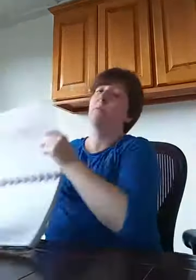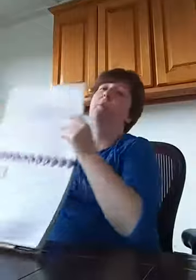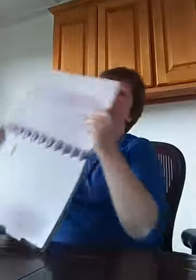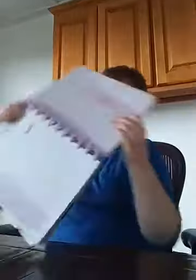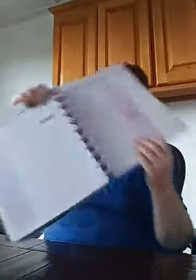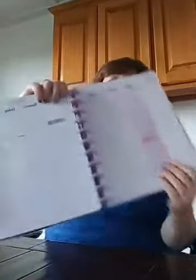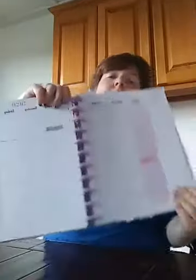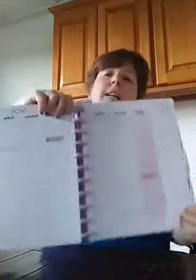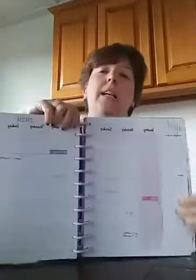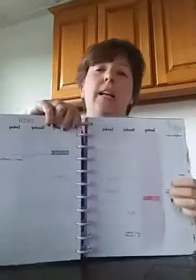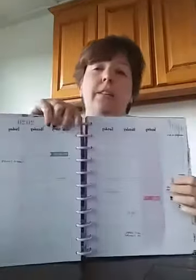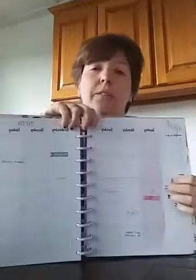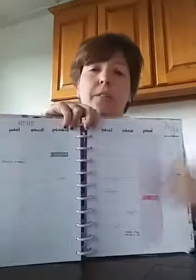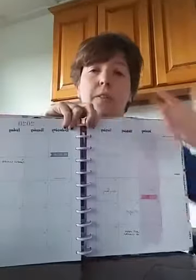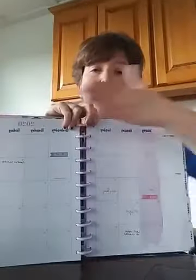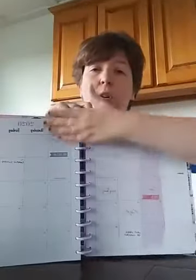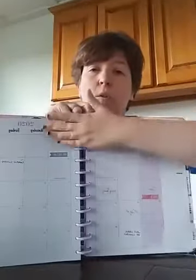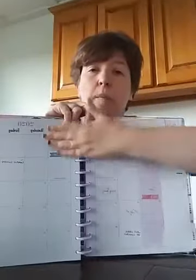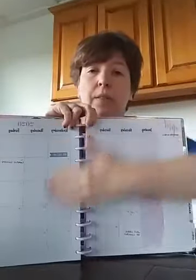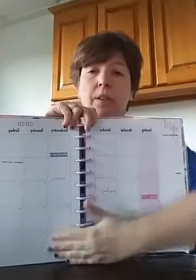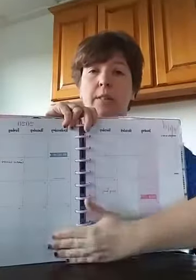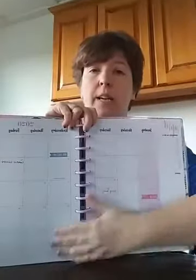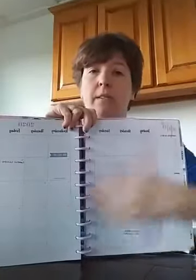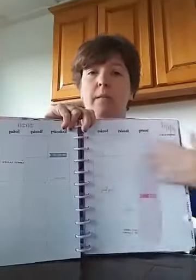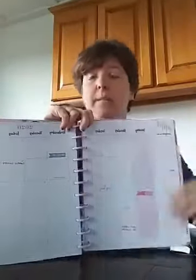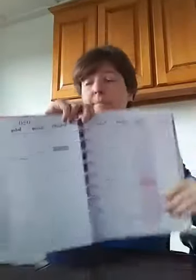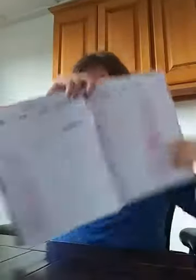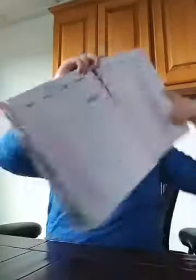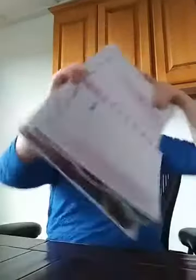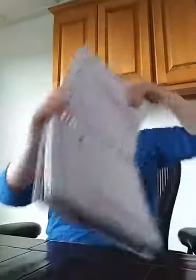When you see a calendar, the whole month goes down, right?